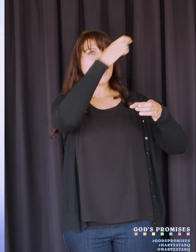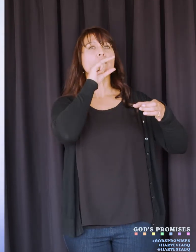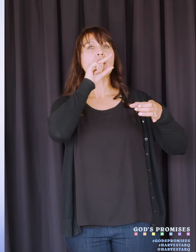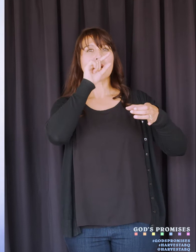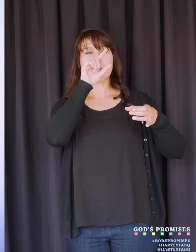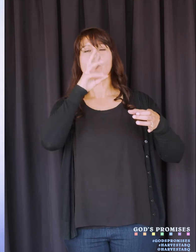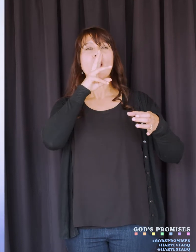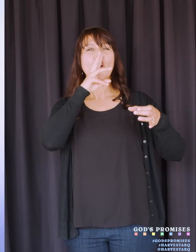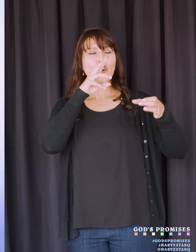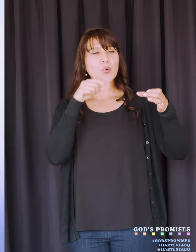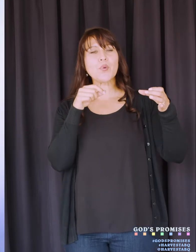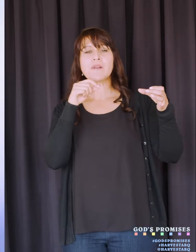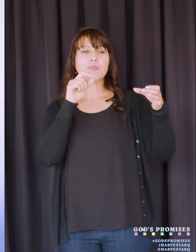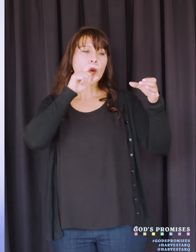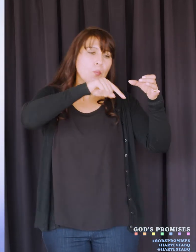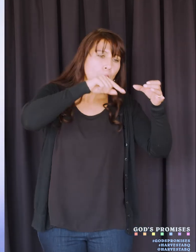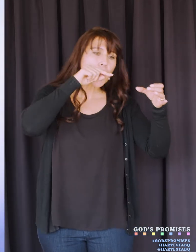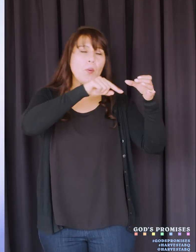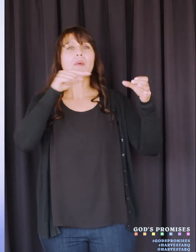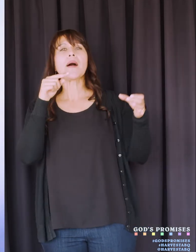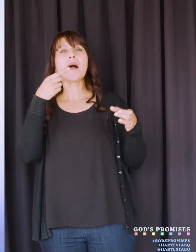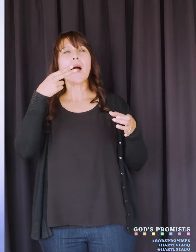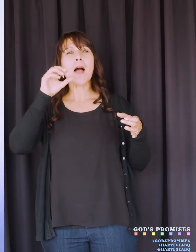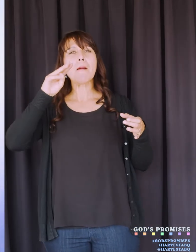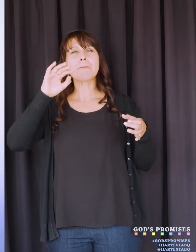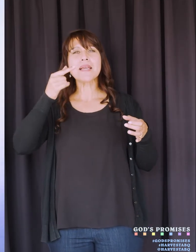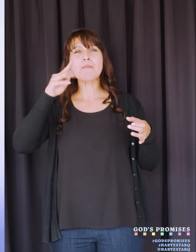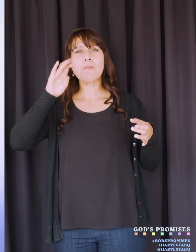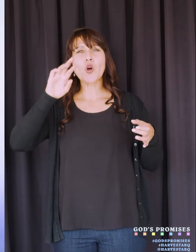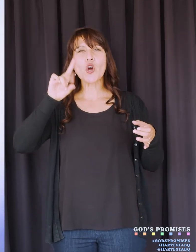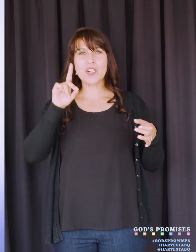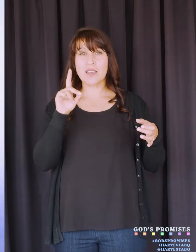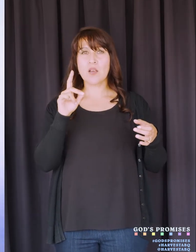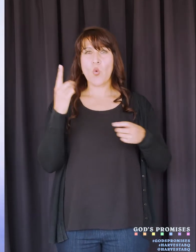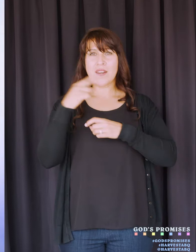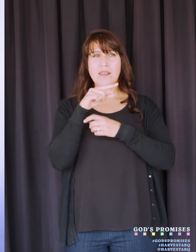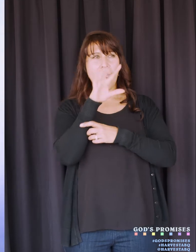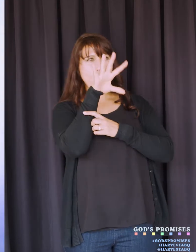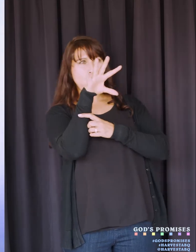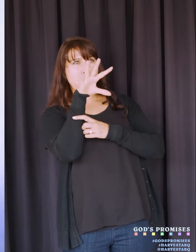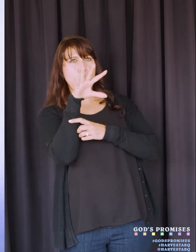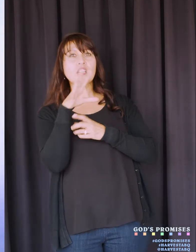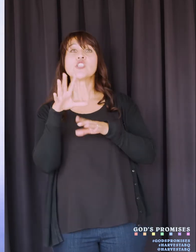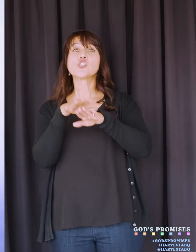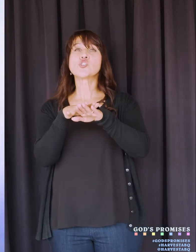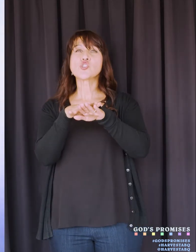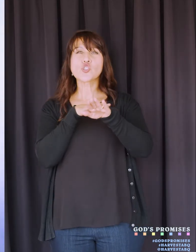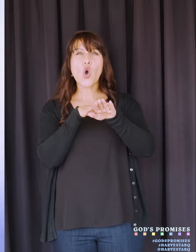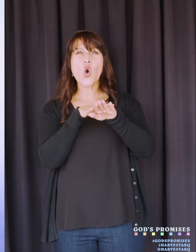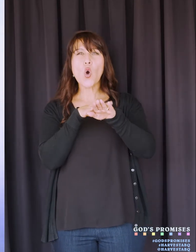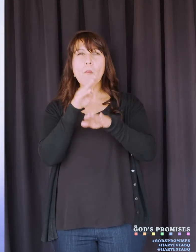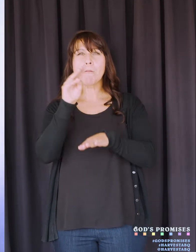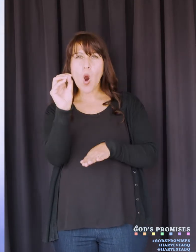been watching them a lot lately. There's fascinating little birds. In fact, the other day I recorded one. I used the slow-mo feature on